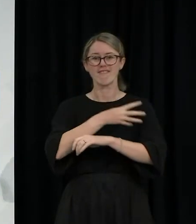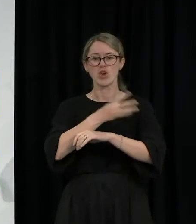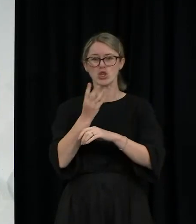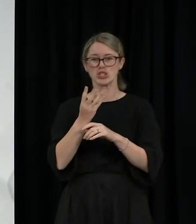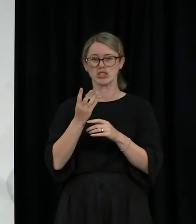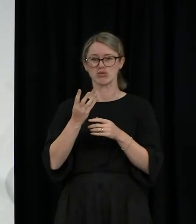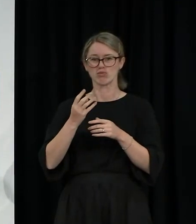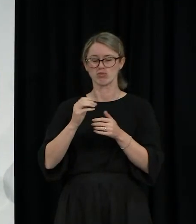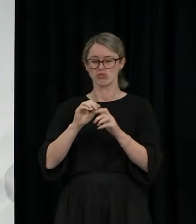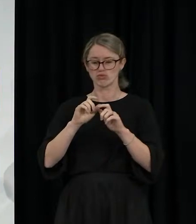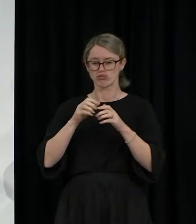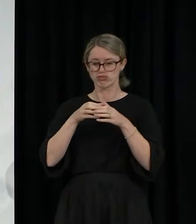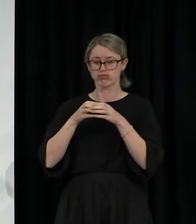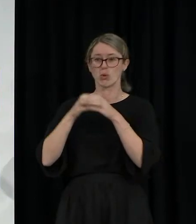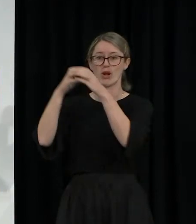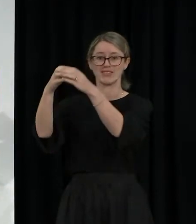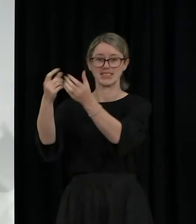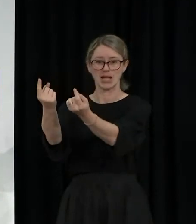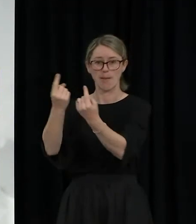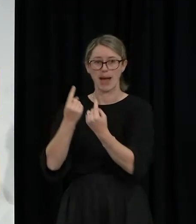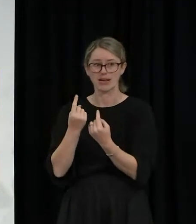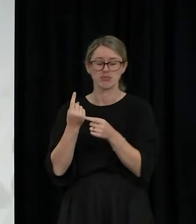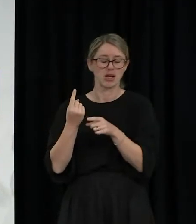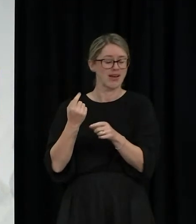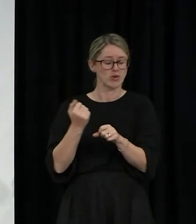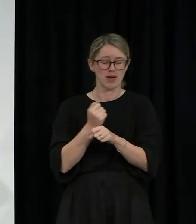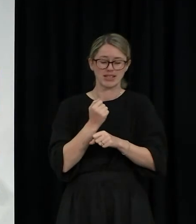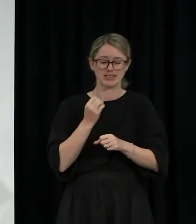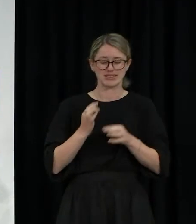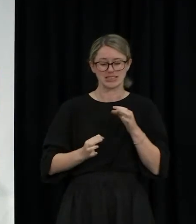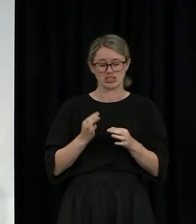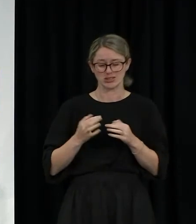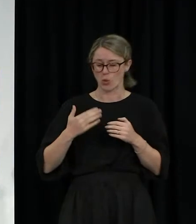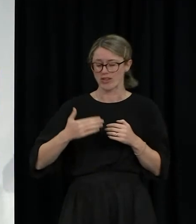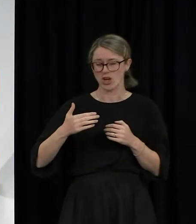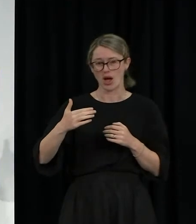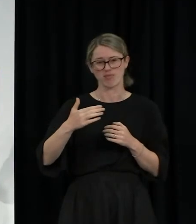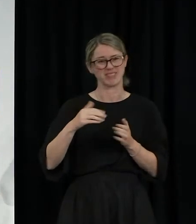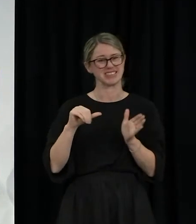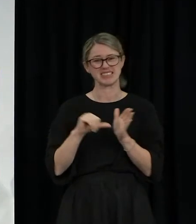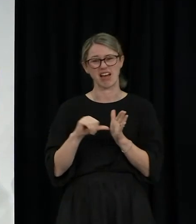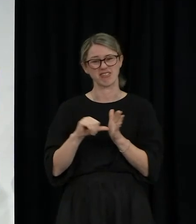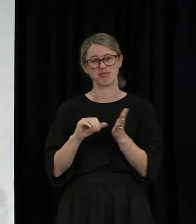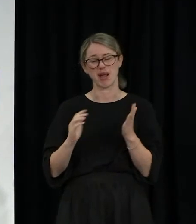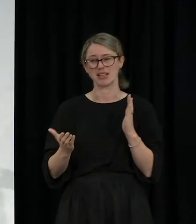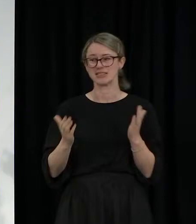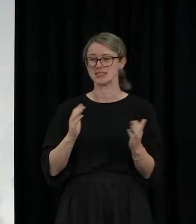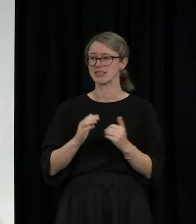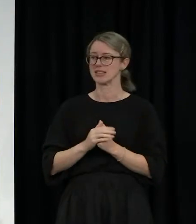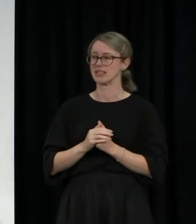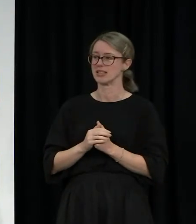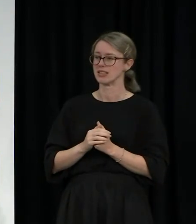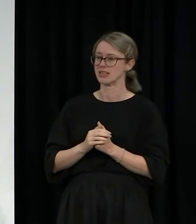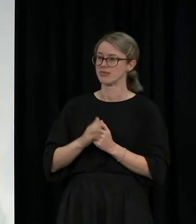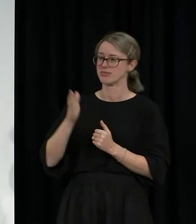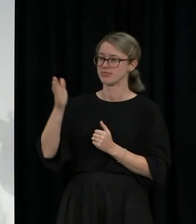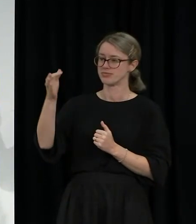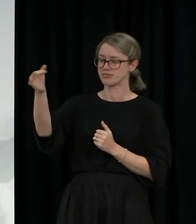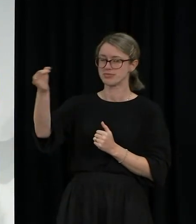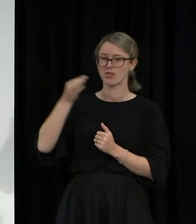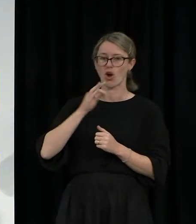to support a team of sports people. So we just have to make these decisions all the time. It's a really tough balance. Minister, just a question